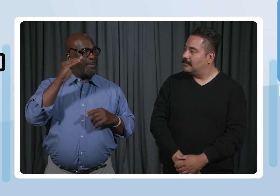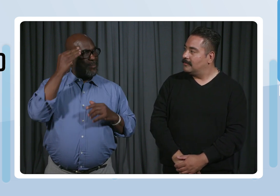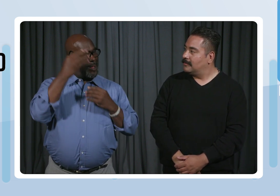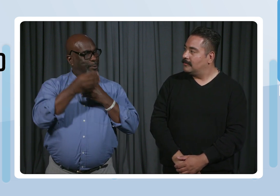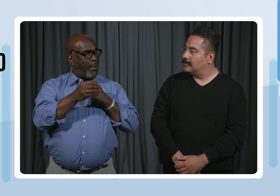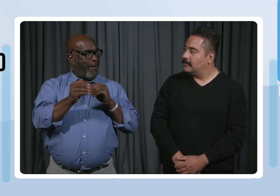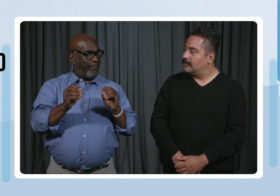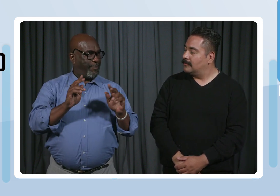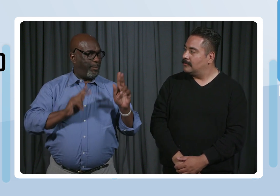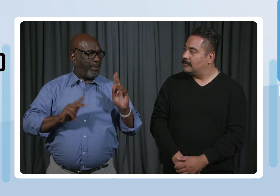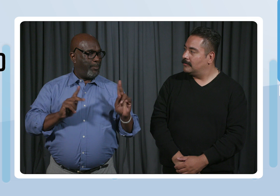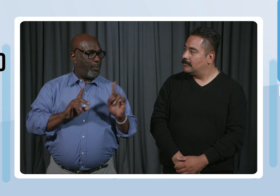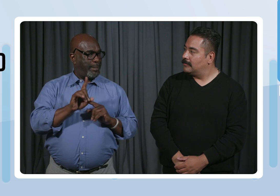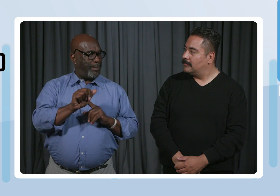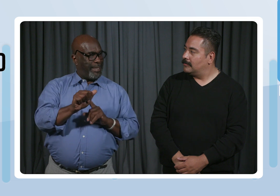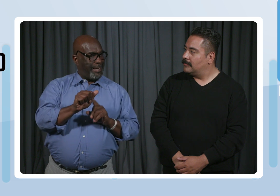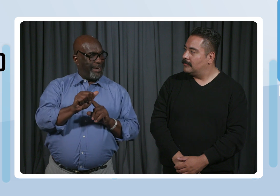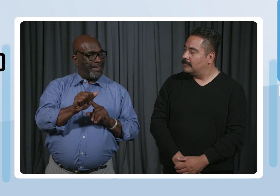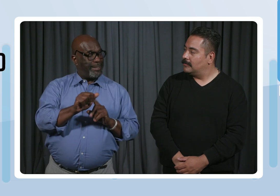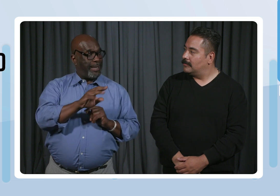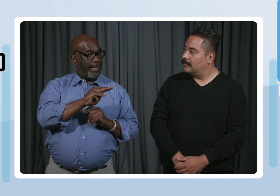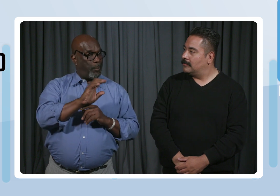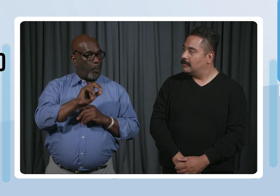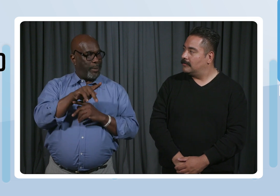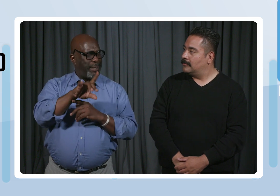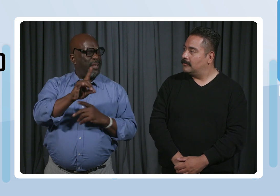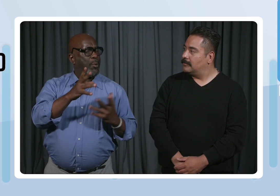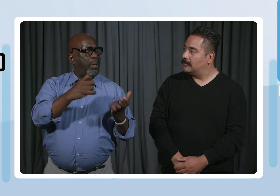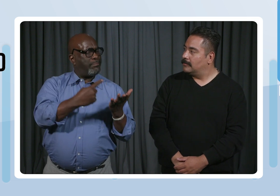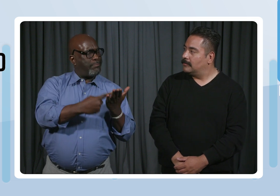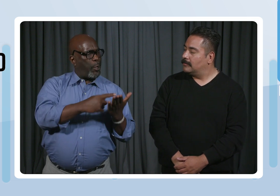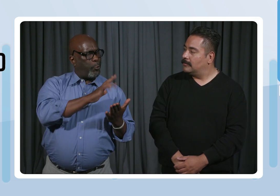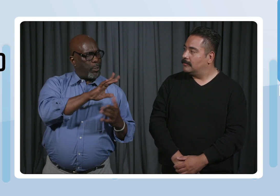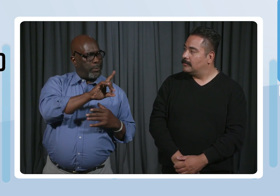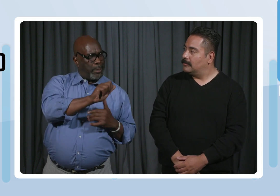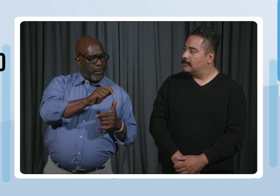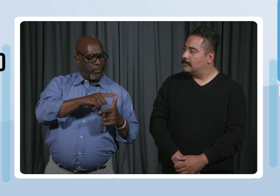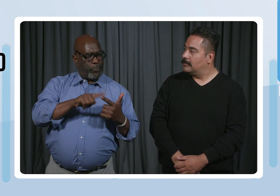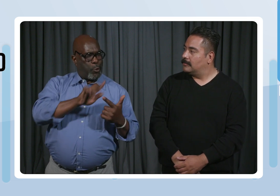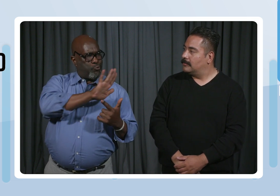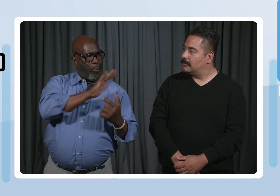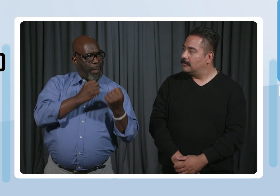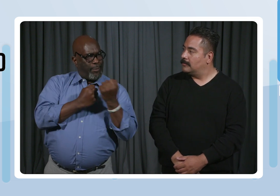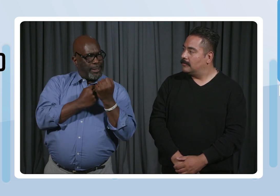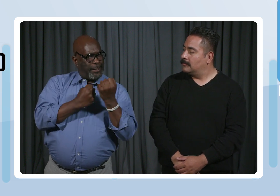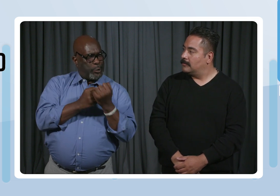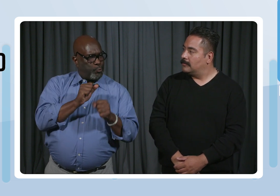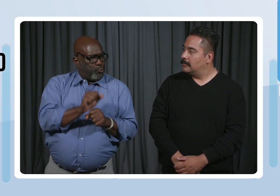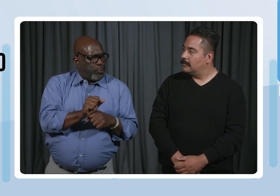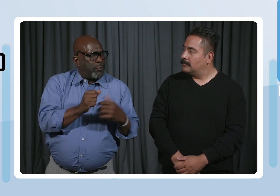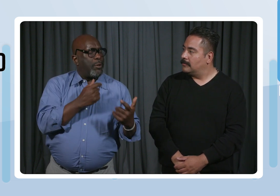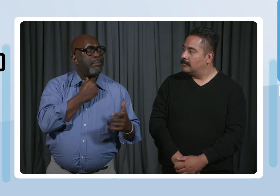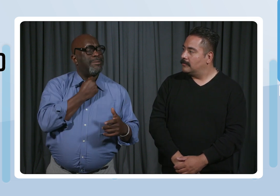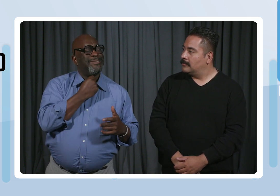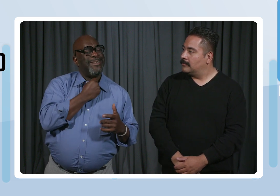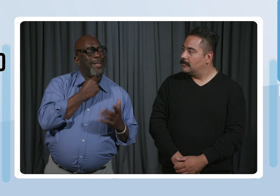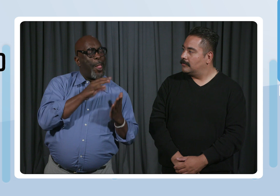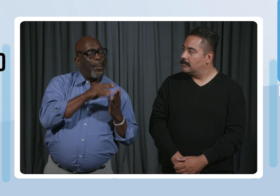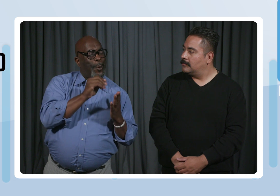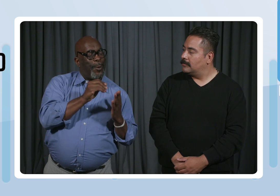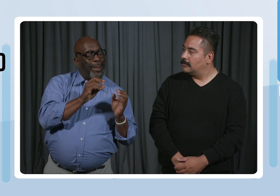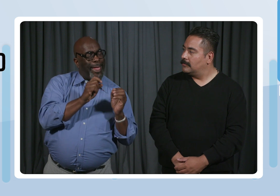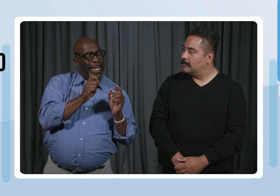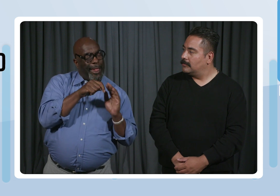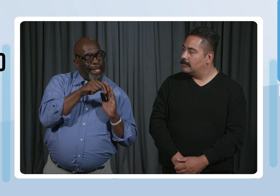people with disabilities. We also wanted to talk to you about your disability and your advocacy work. So would just love to get started by learning a little